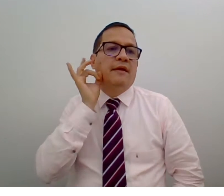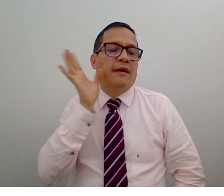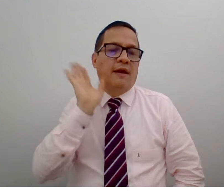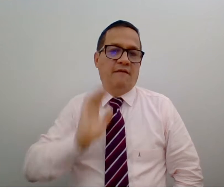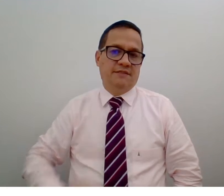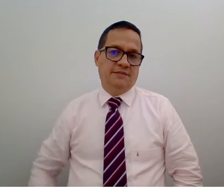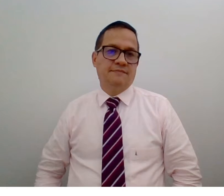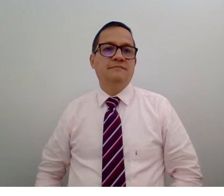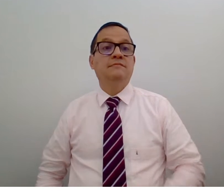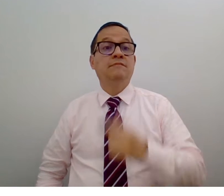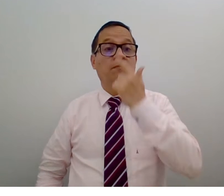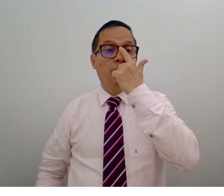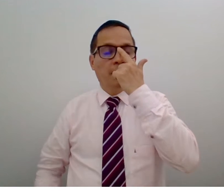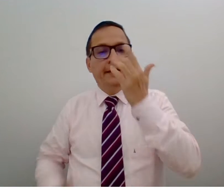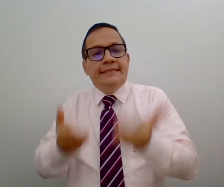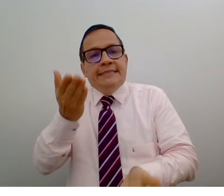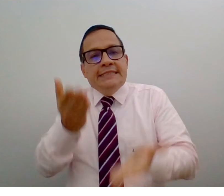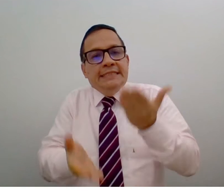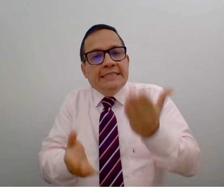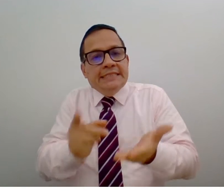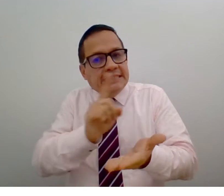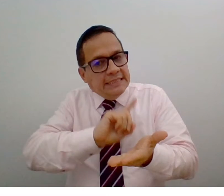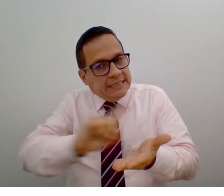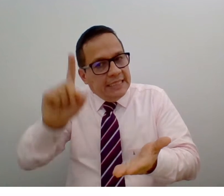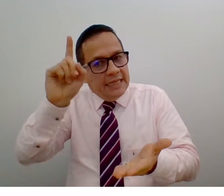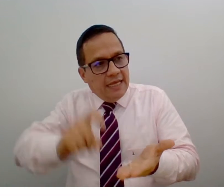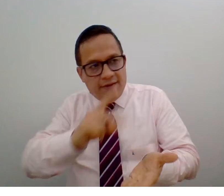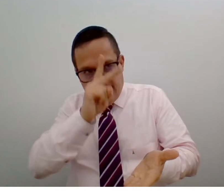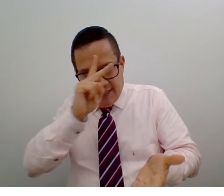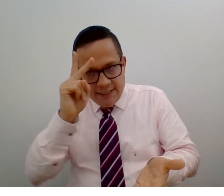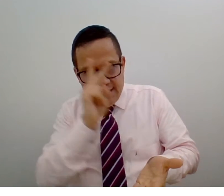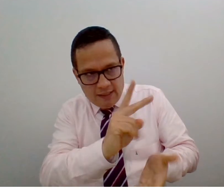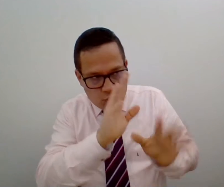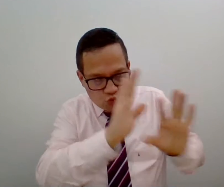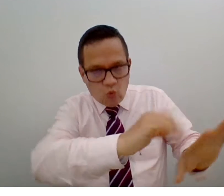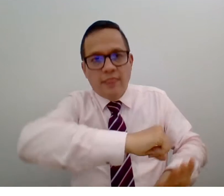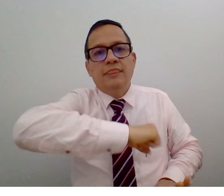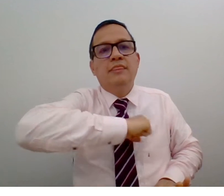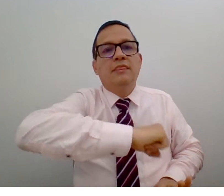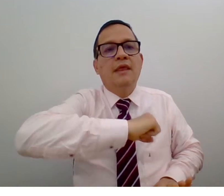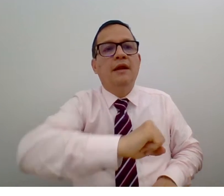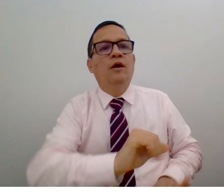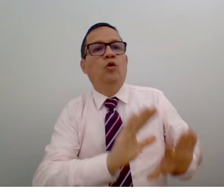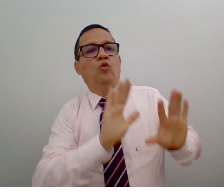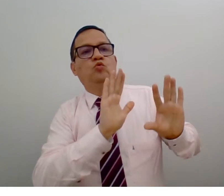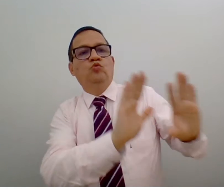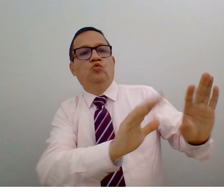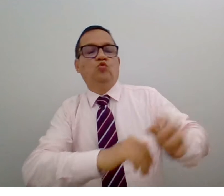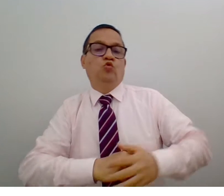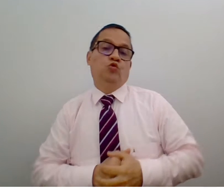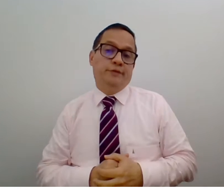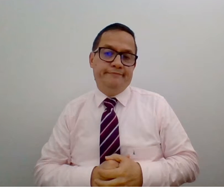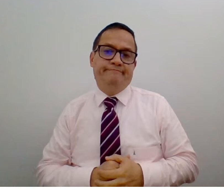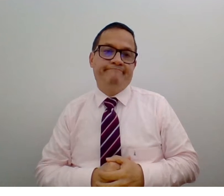research products, which have rights reserved for the university. Acuerdo